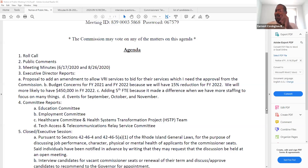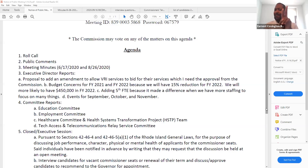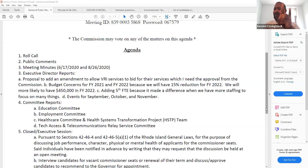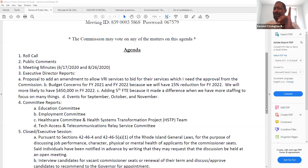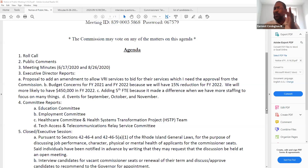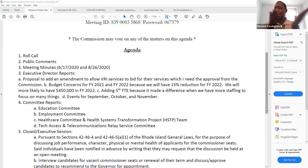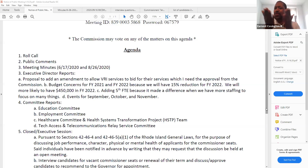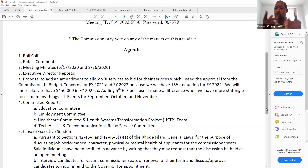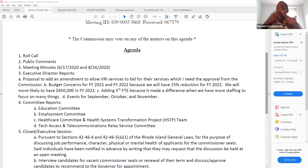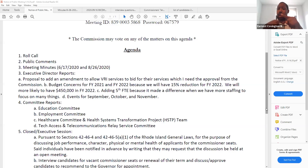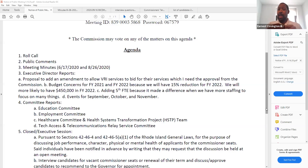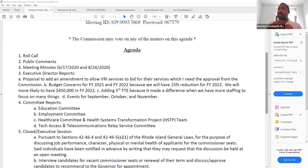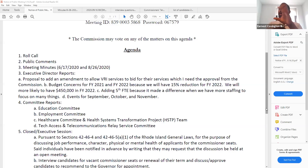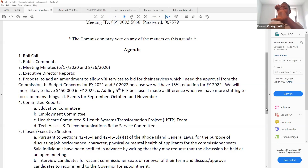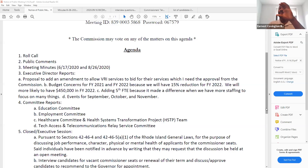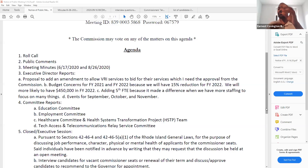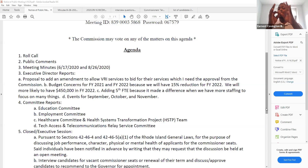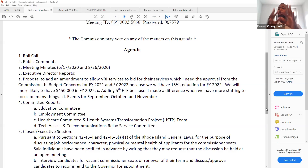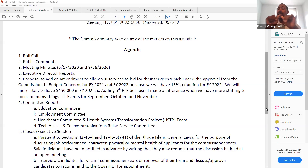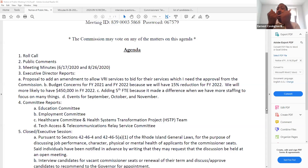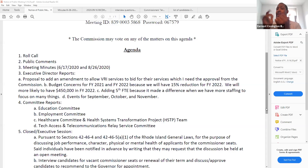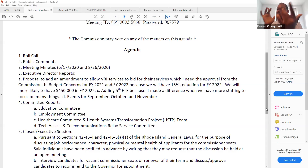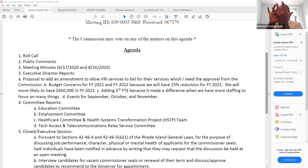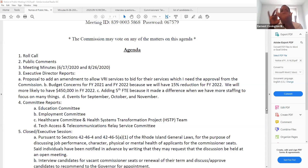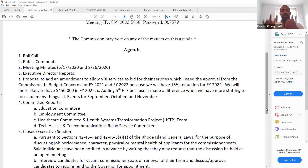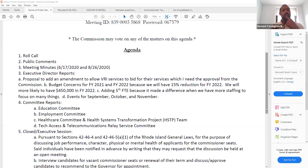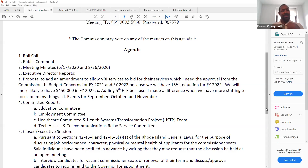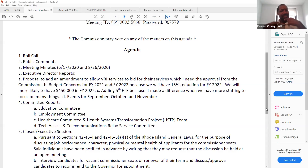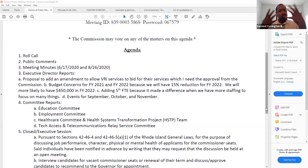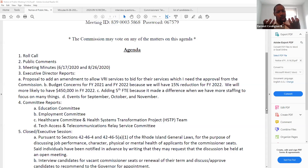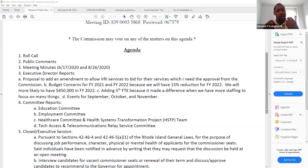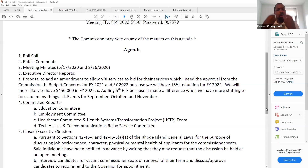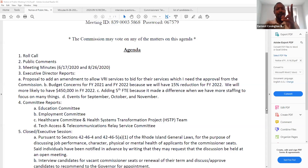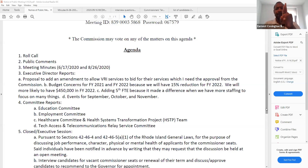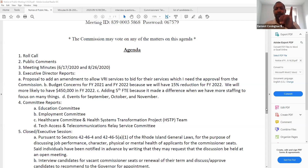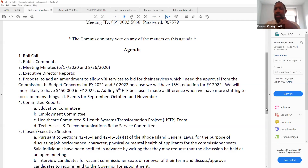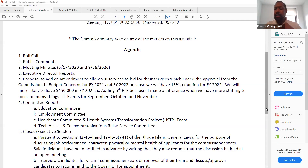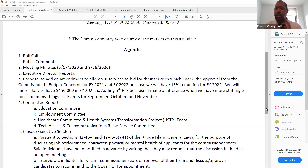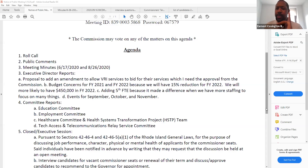more interpreters are being requested through VRI. And there's interpreting